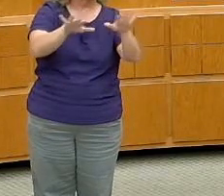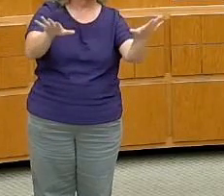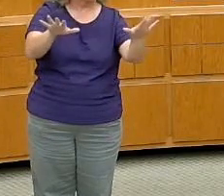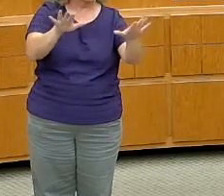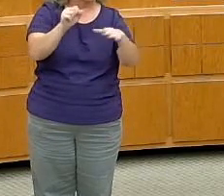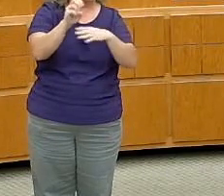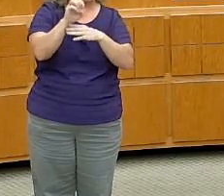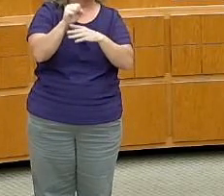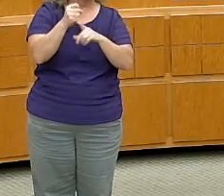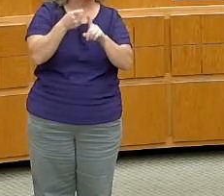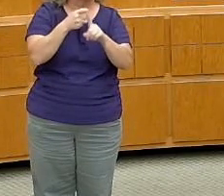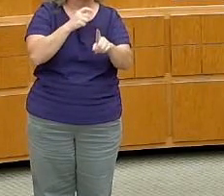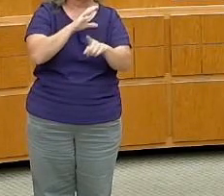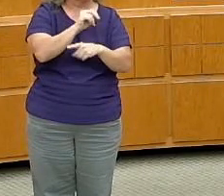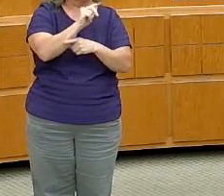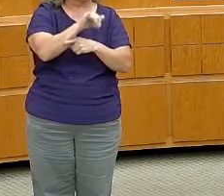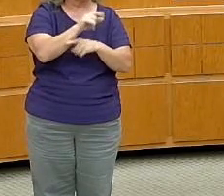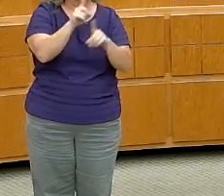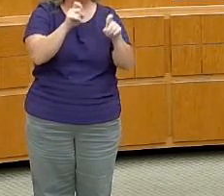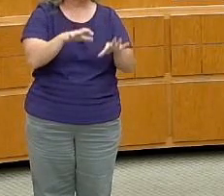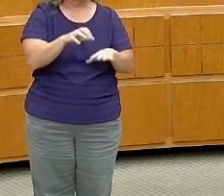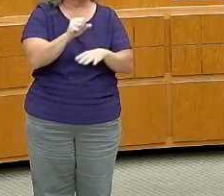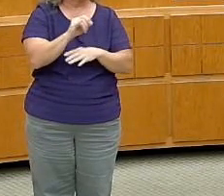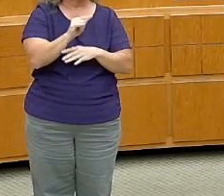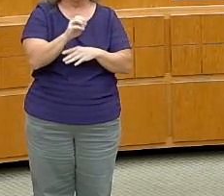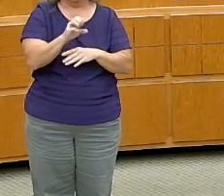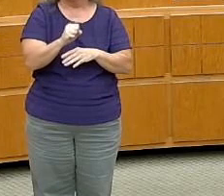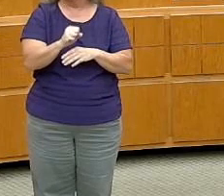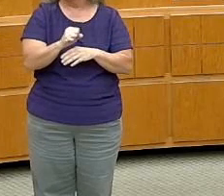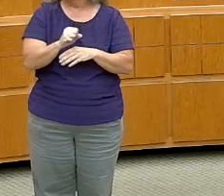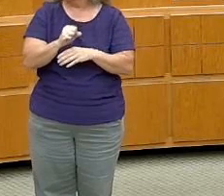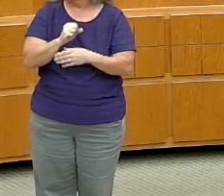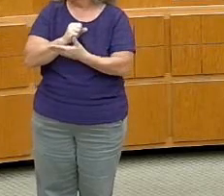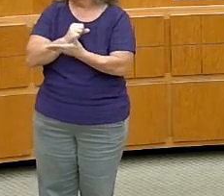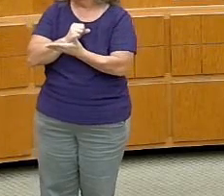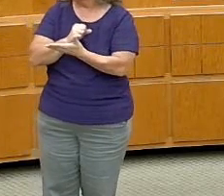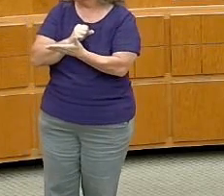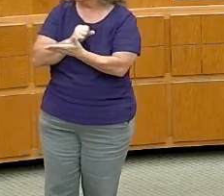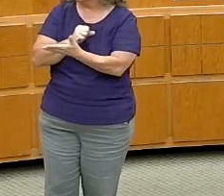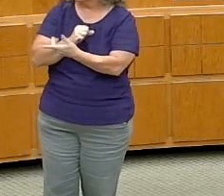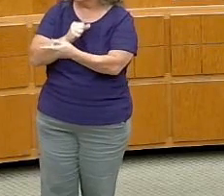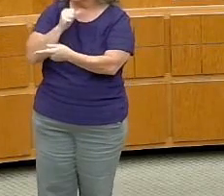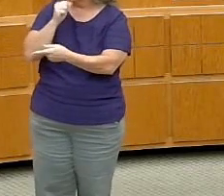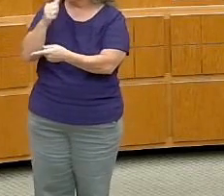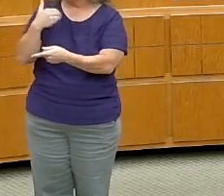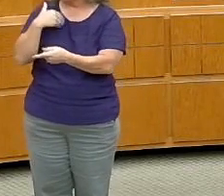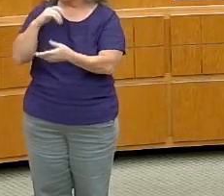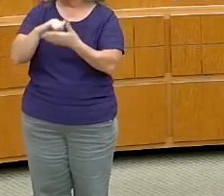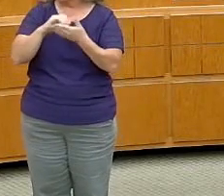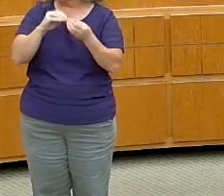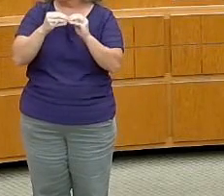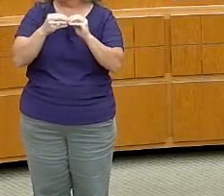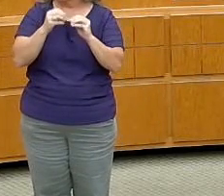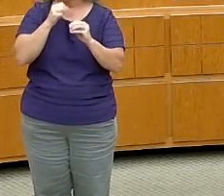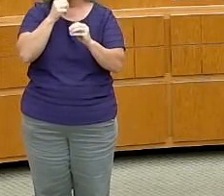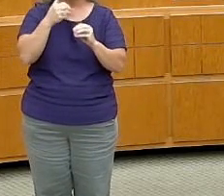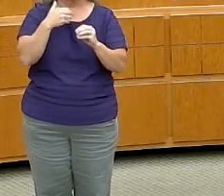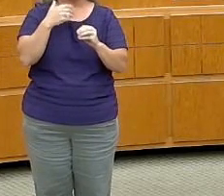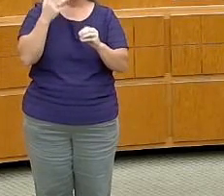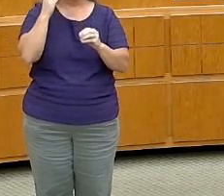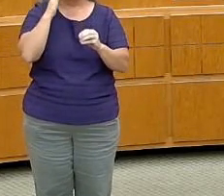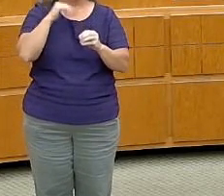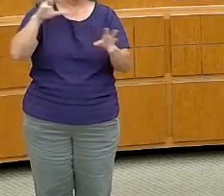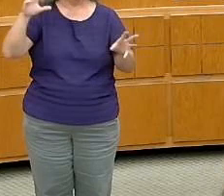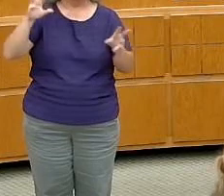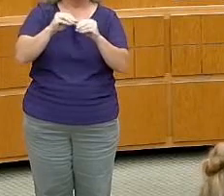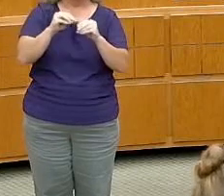from the county testing sites? From the county testing sites, the community spread, I don't think we don't have it broken out. We know there's